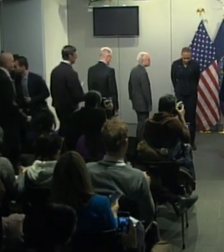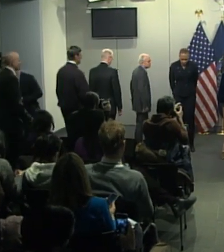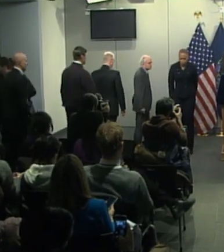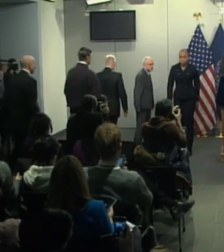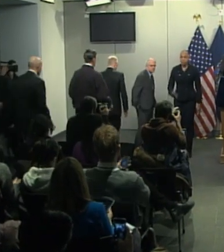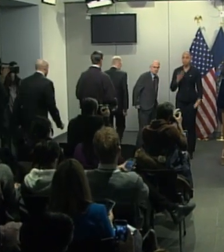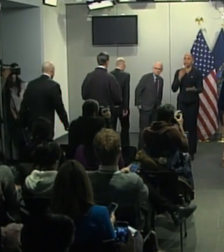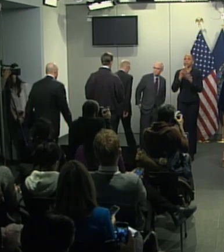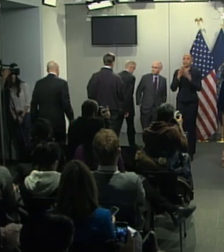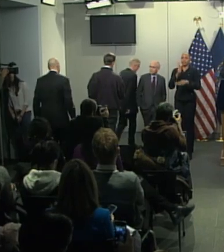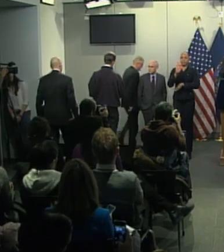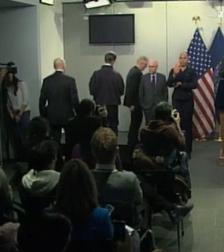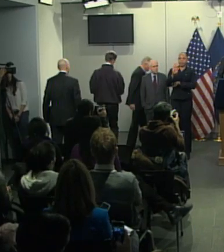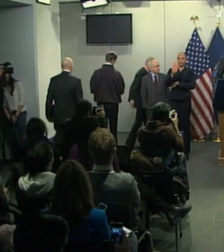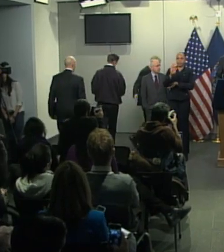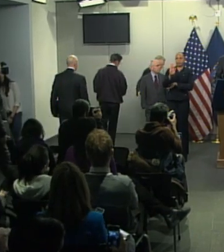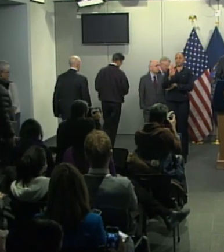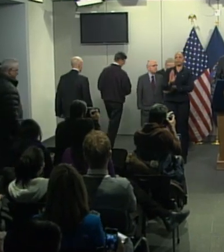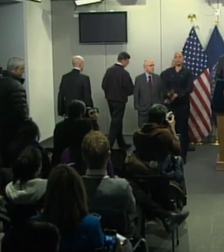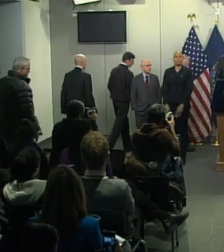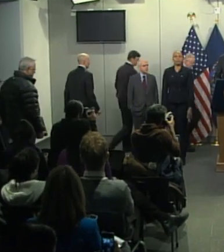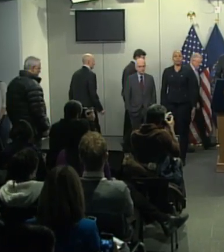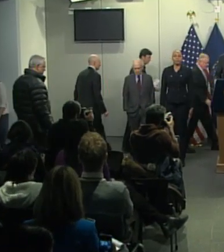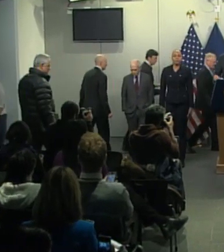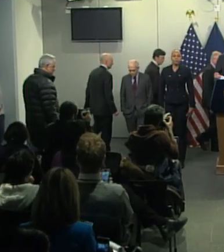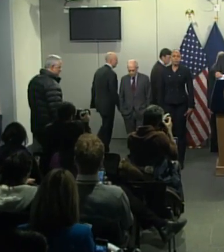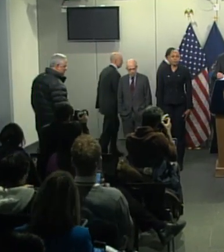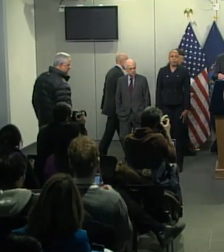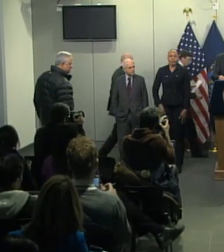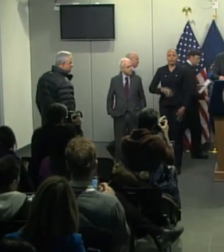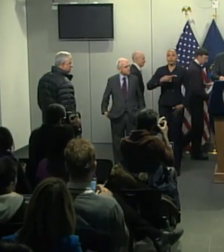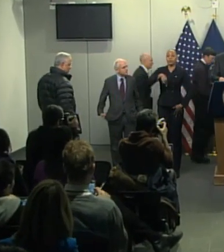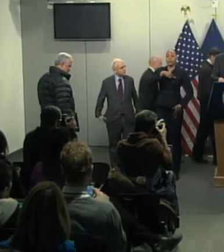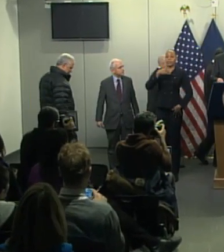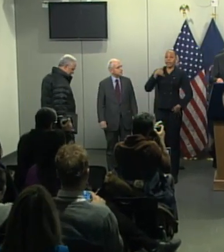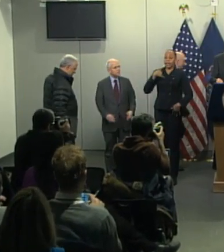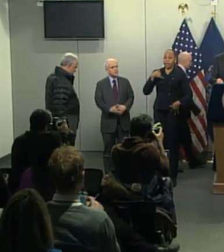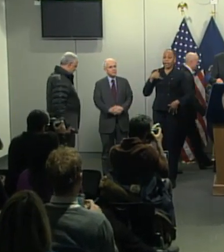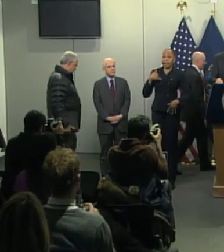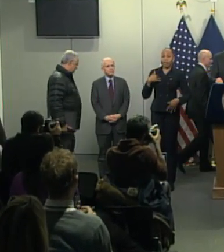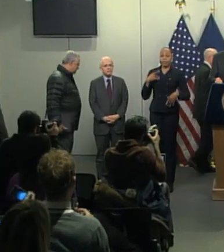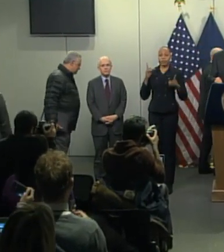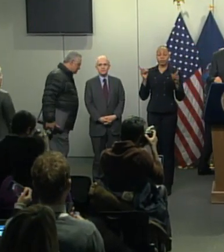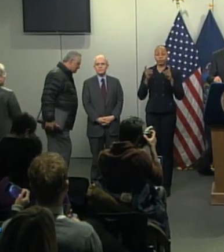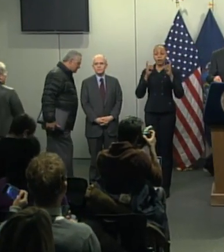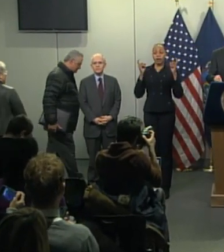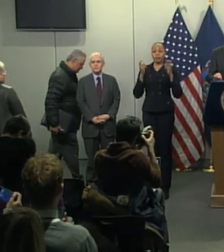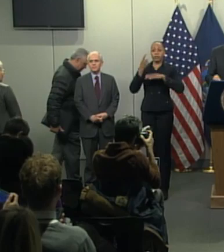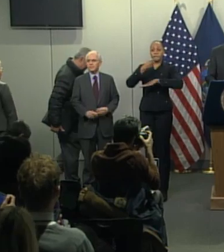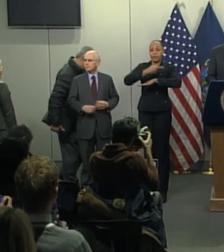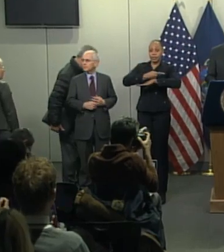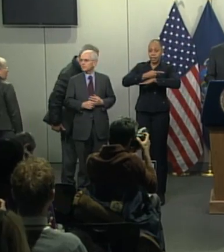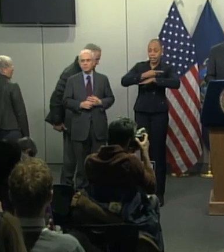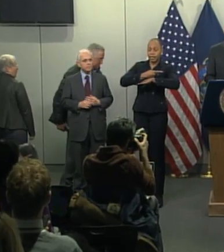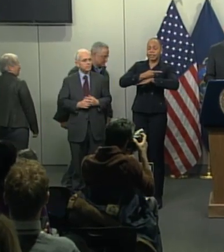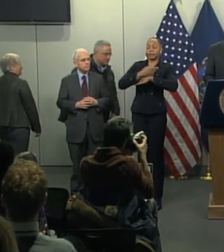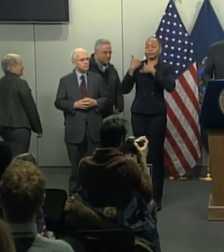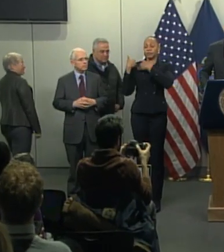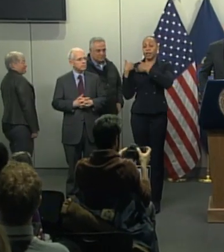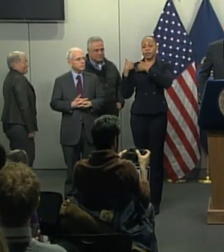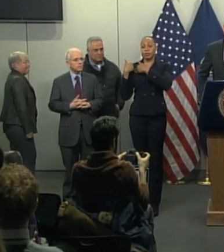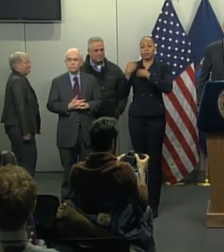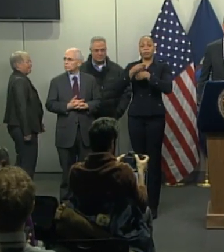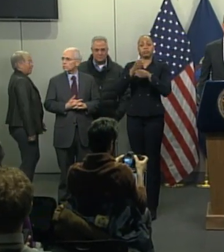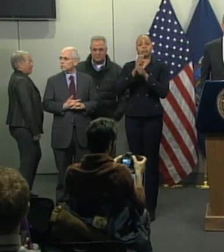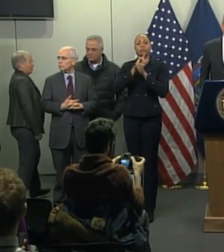Good afternoon. We have an eventful day on our hands. We want to make sure that we're regularly